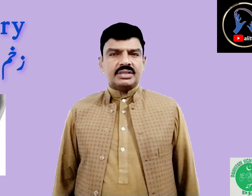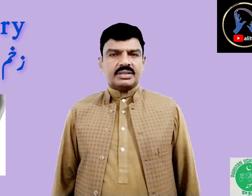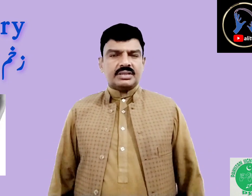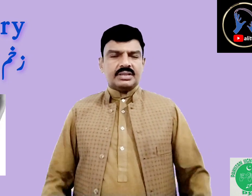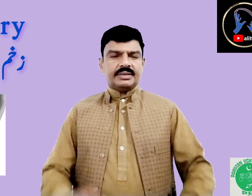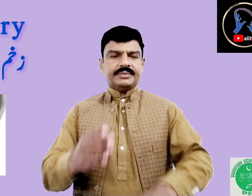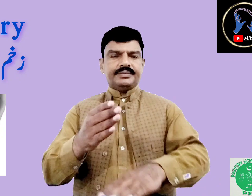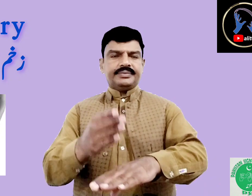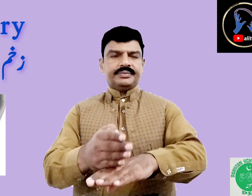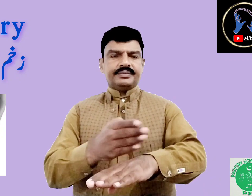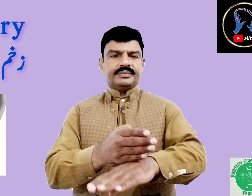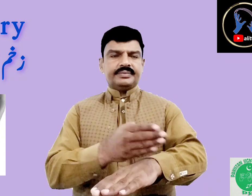injures,